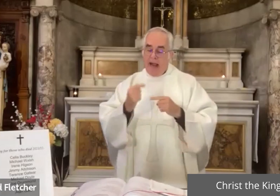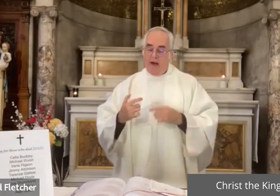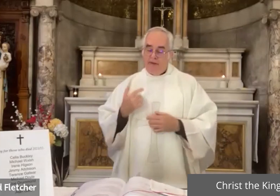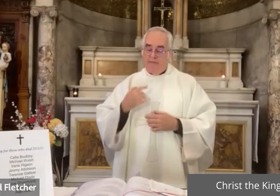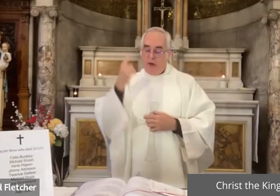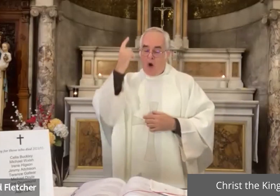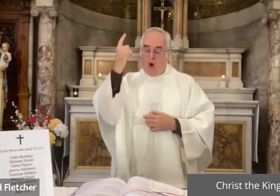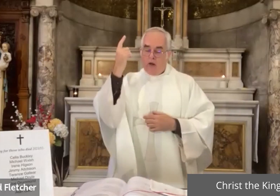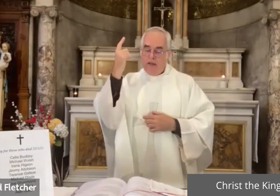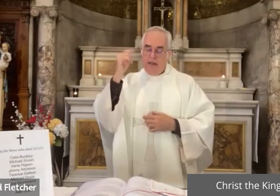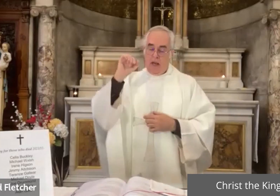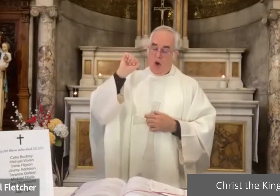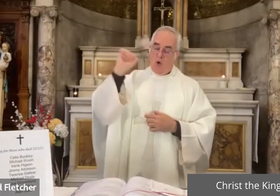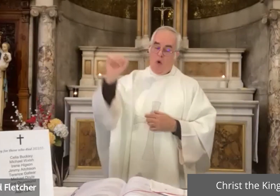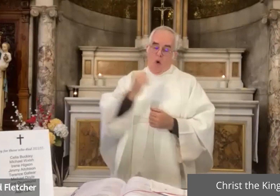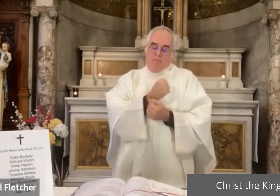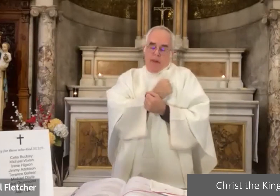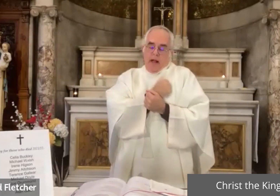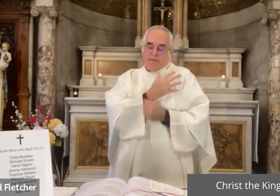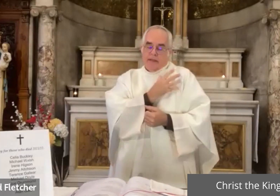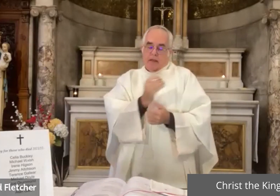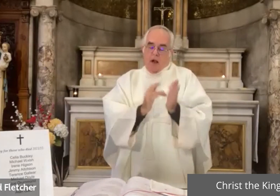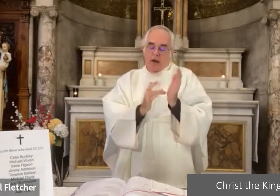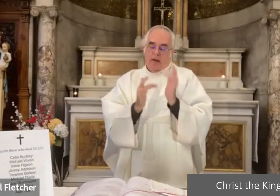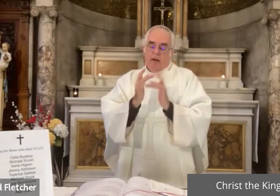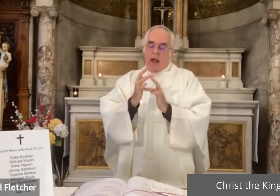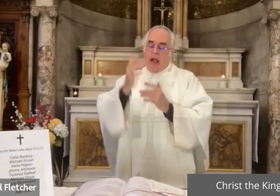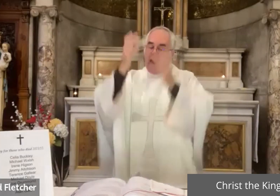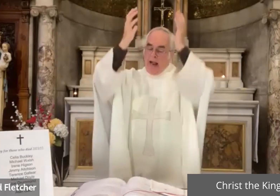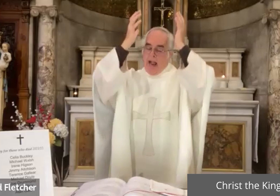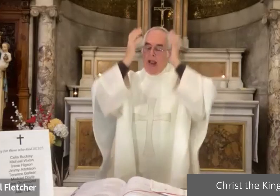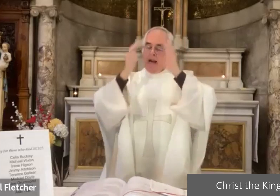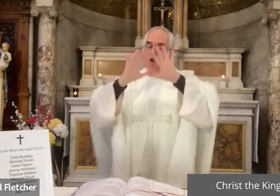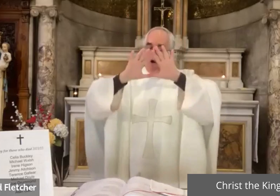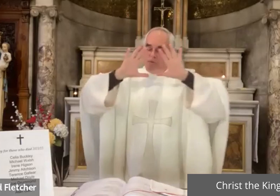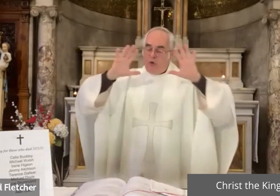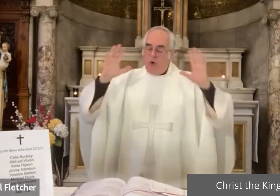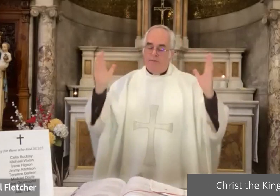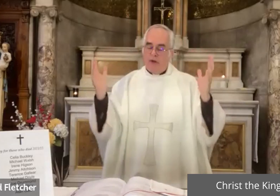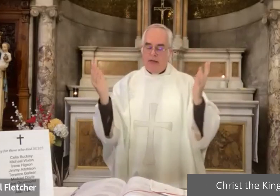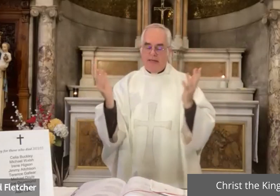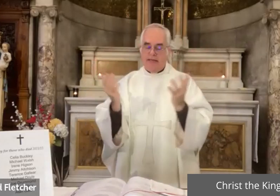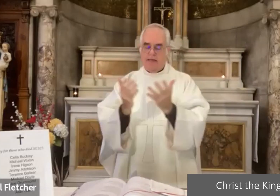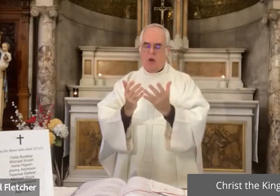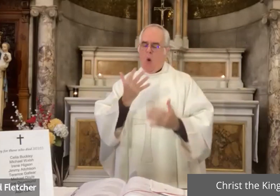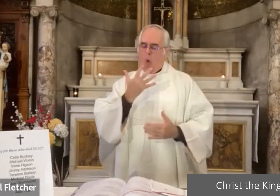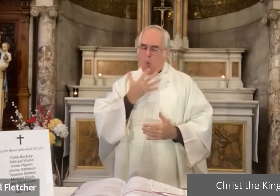Almighty, ever-living God, your beloved Son, King of the